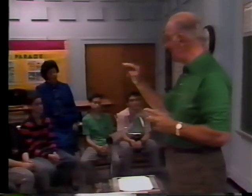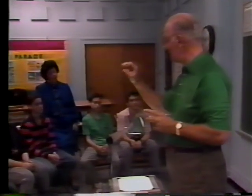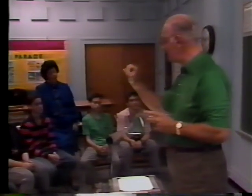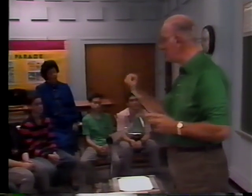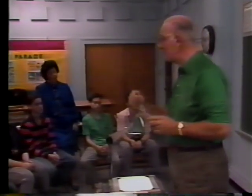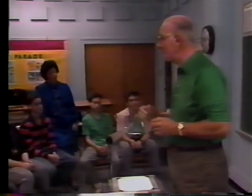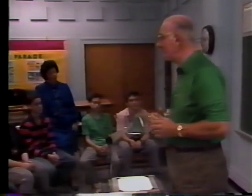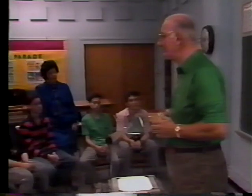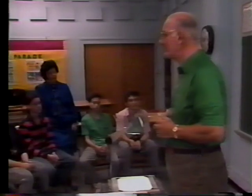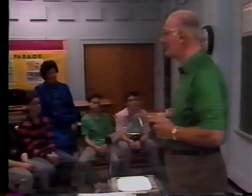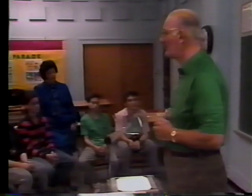dreams.